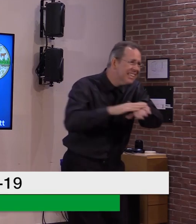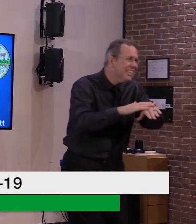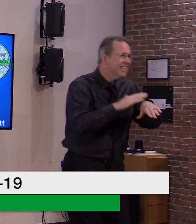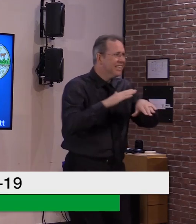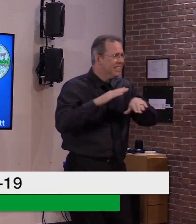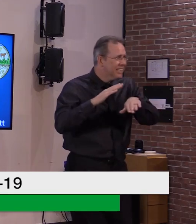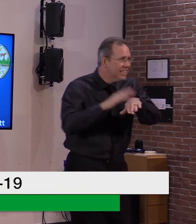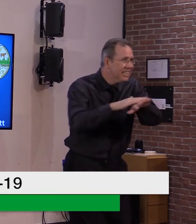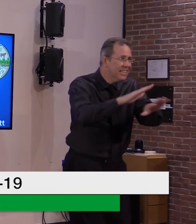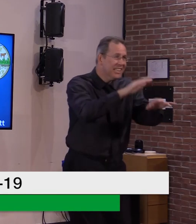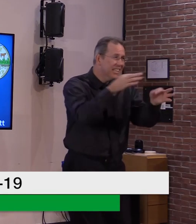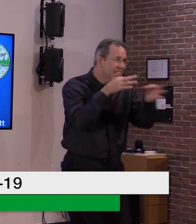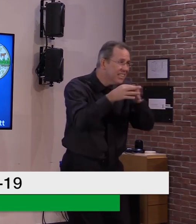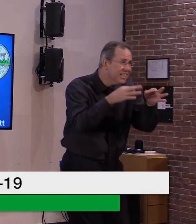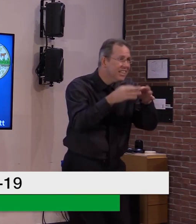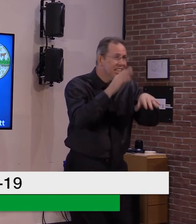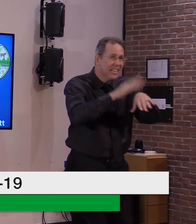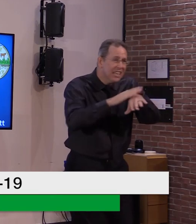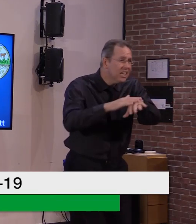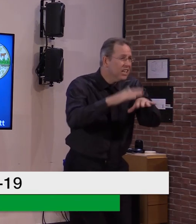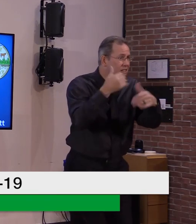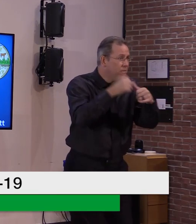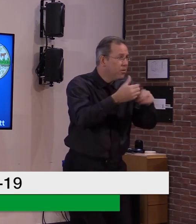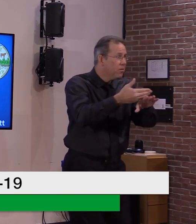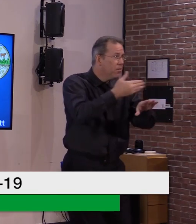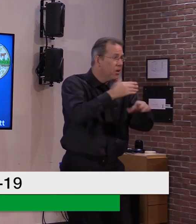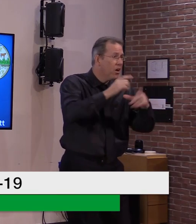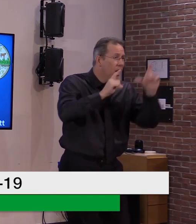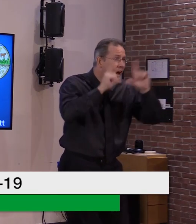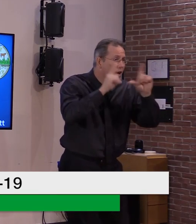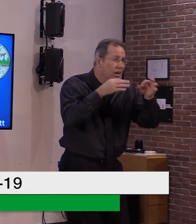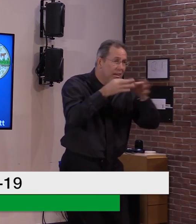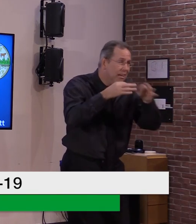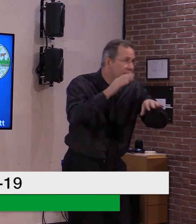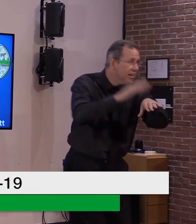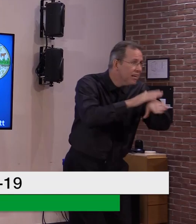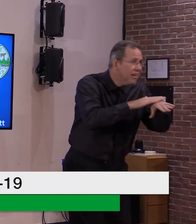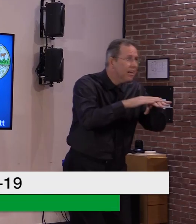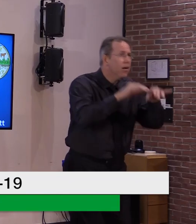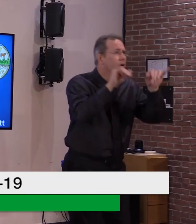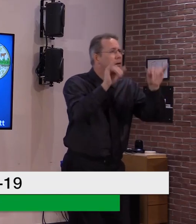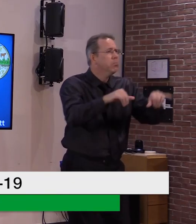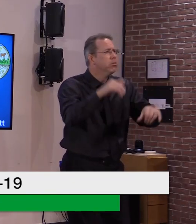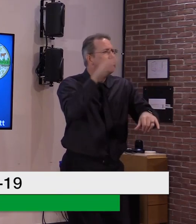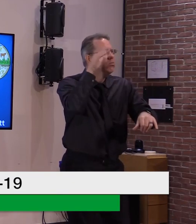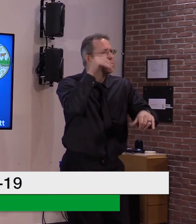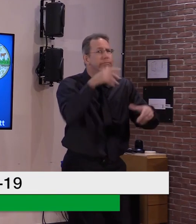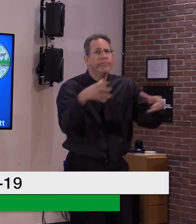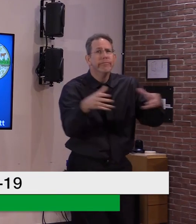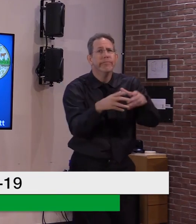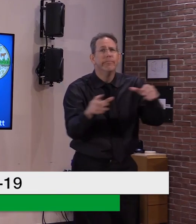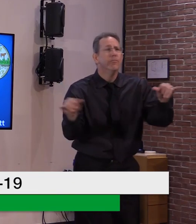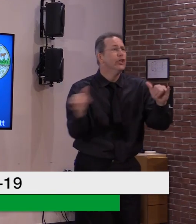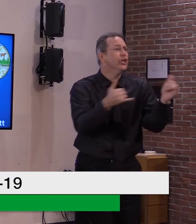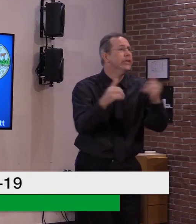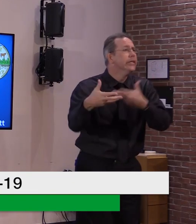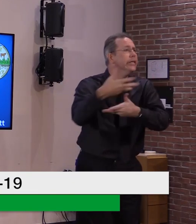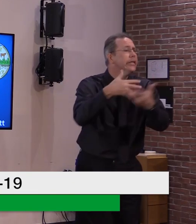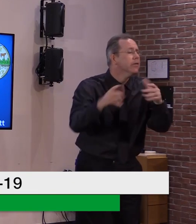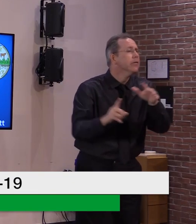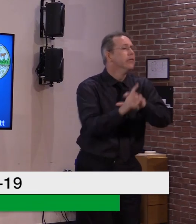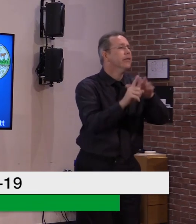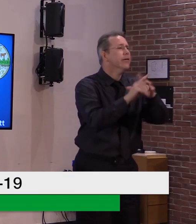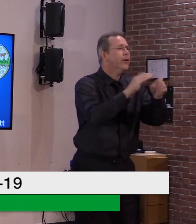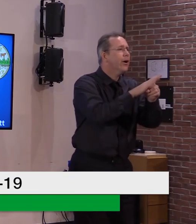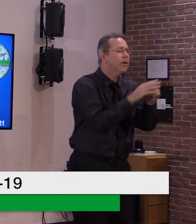saw that there were a number of halloween parties but we need to you know i don't want to get caught up in